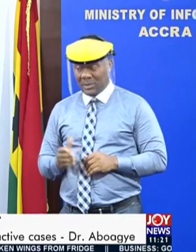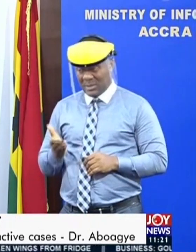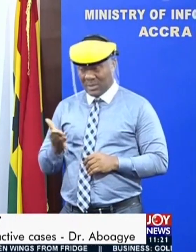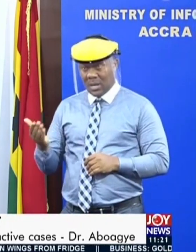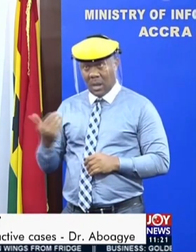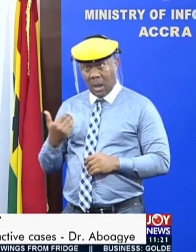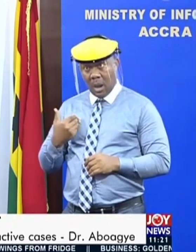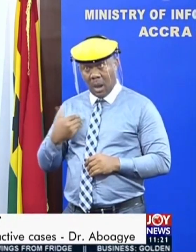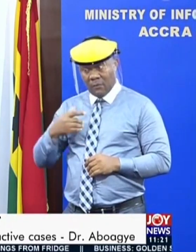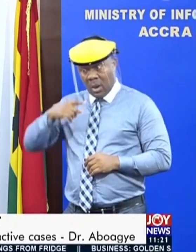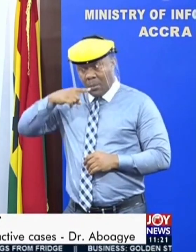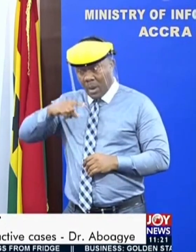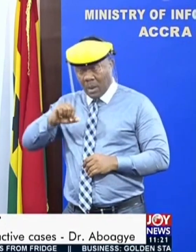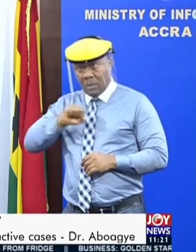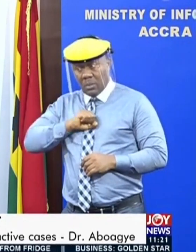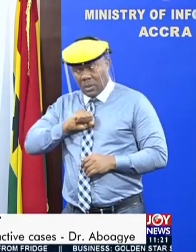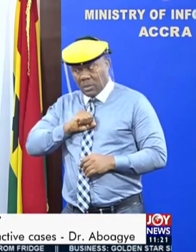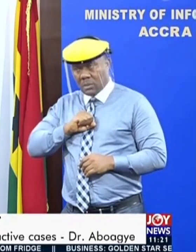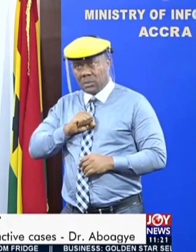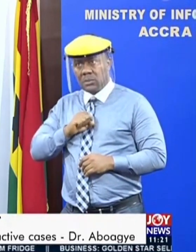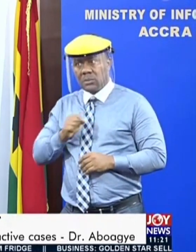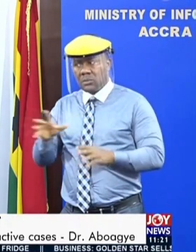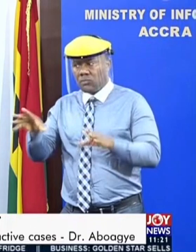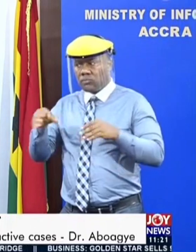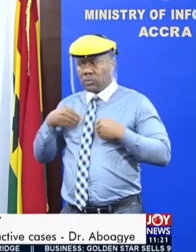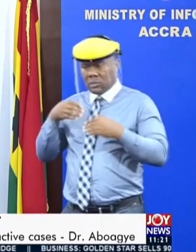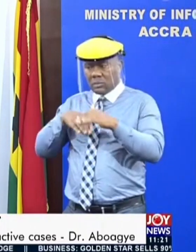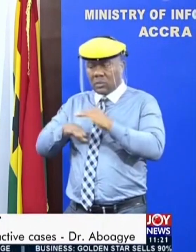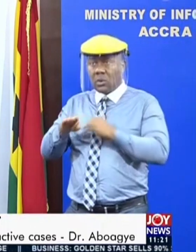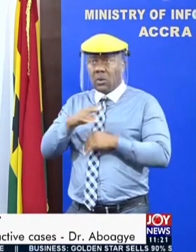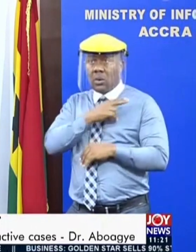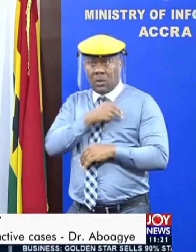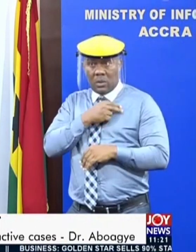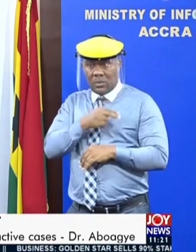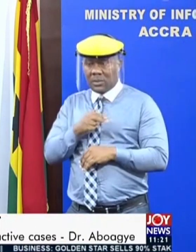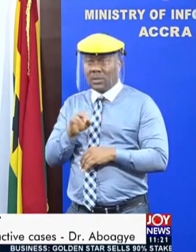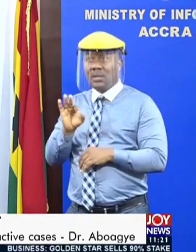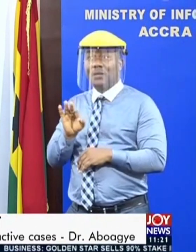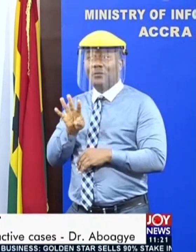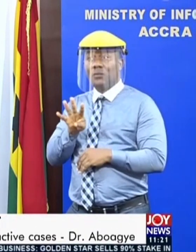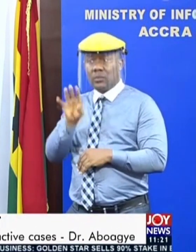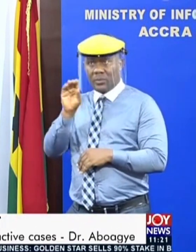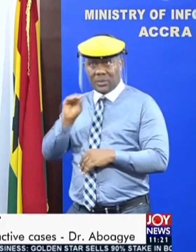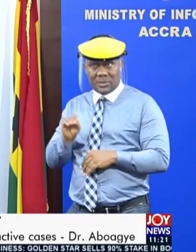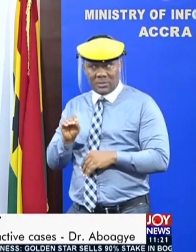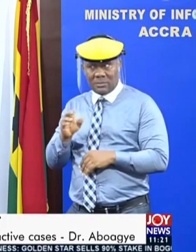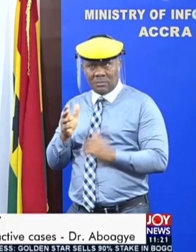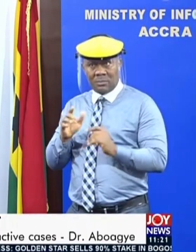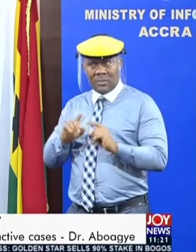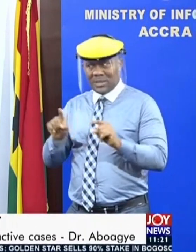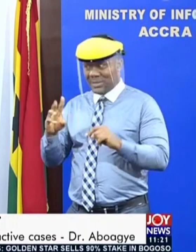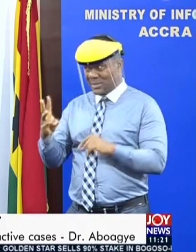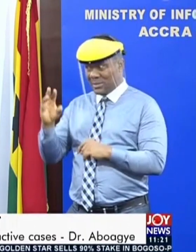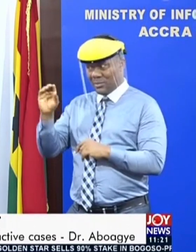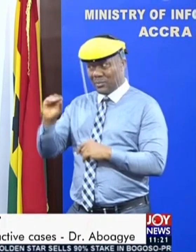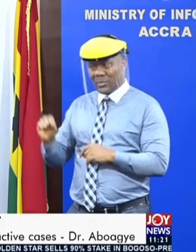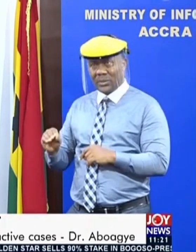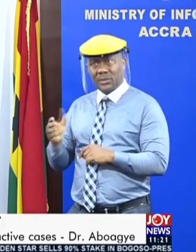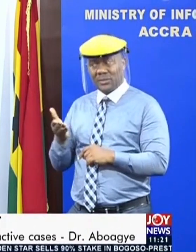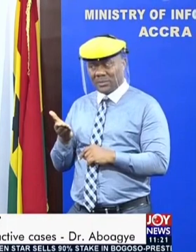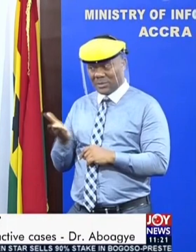symptoms, we are admitting about 94% of them. And even of those with symptoms, there are about 6% who